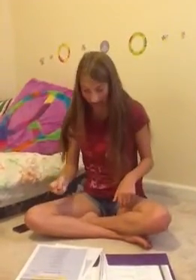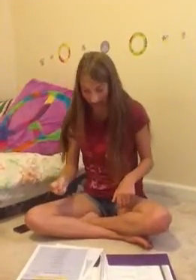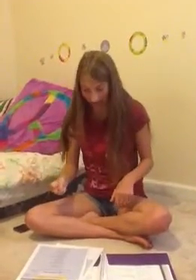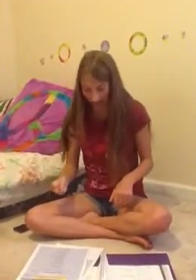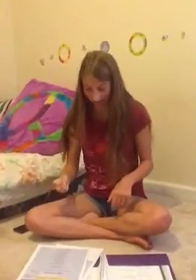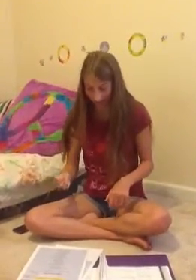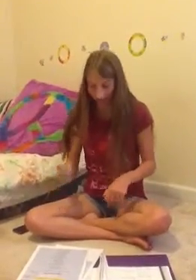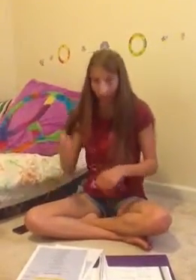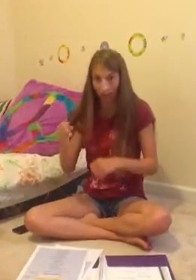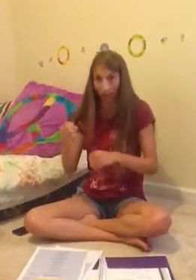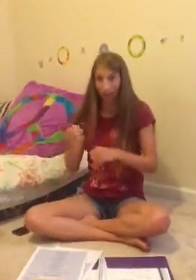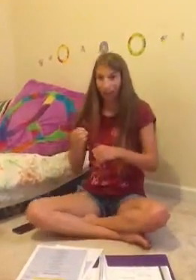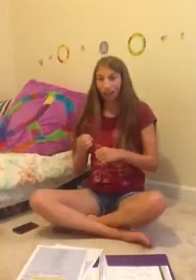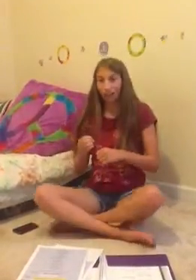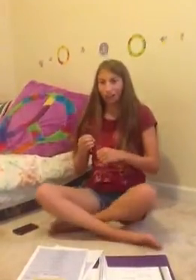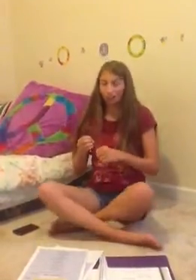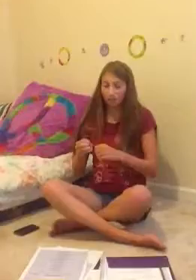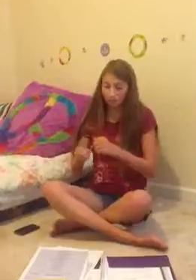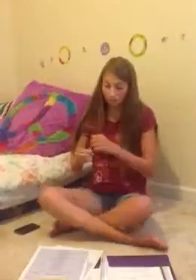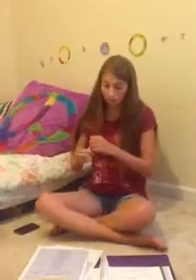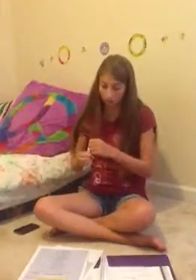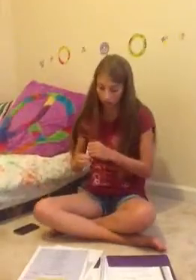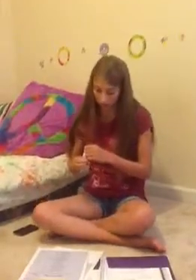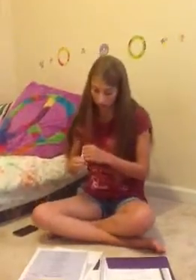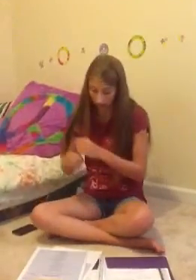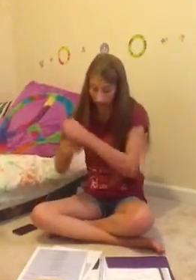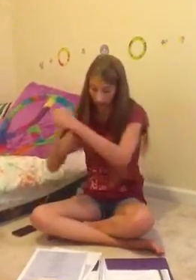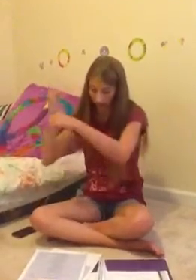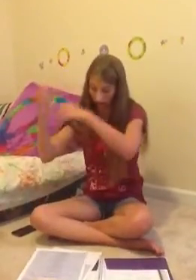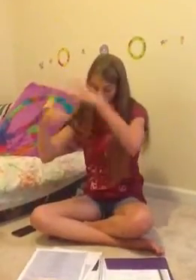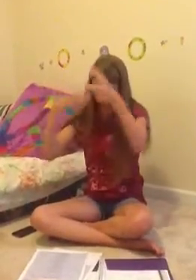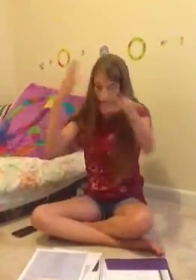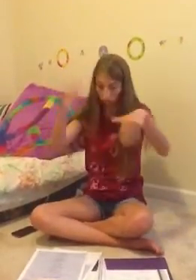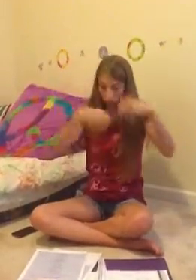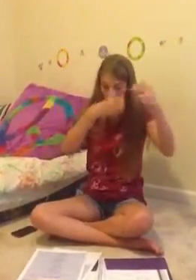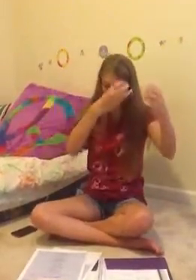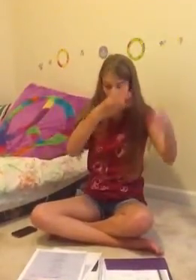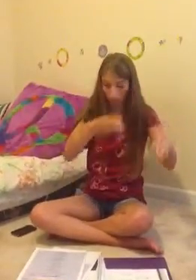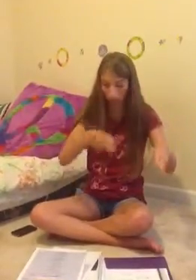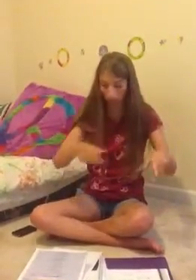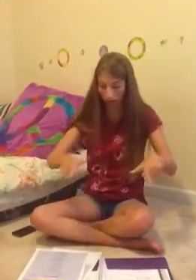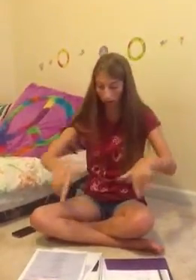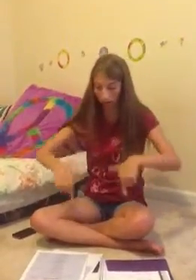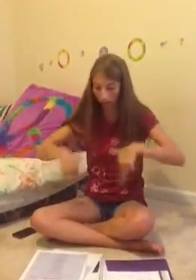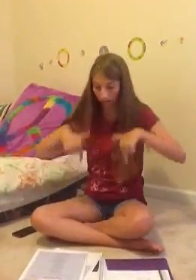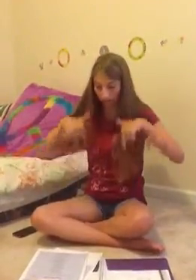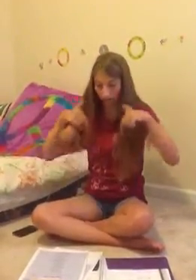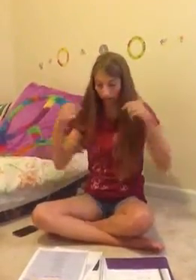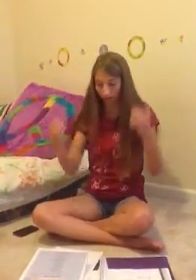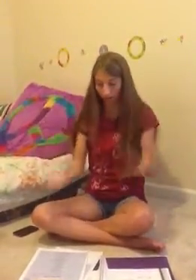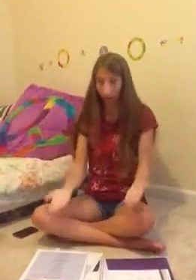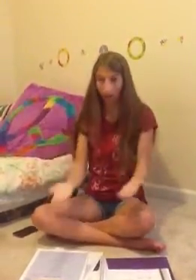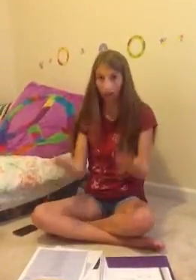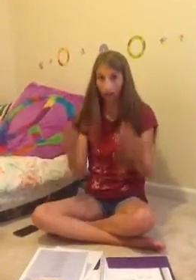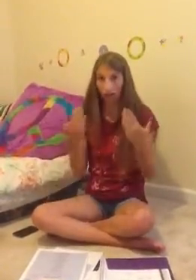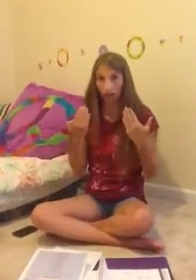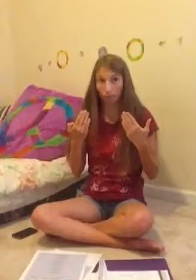And then it goes, if the storms of life, they come,